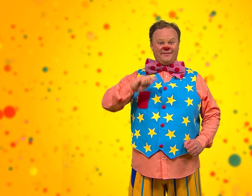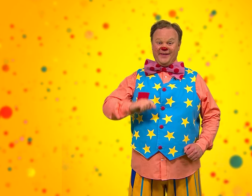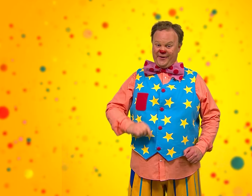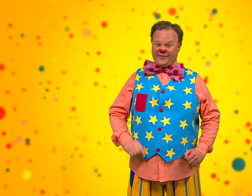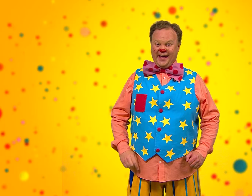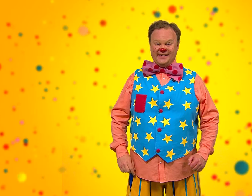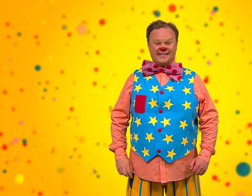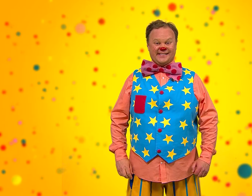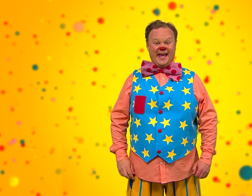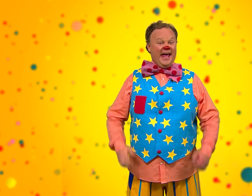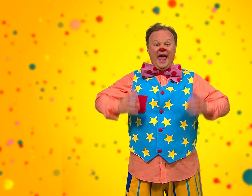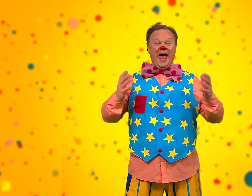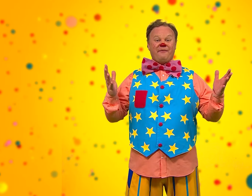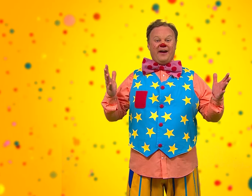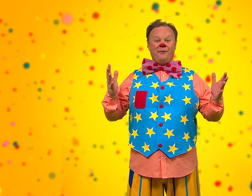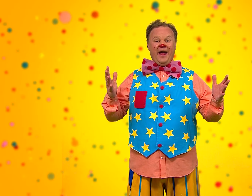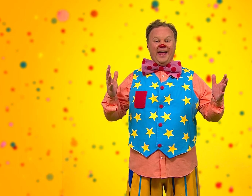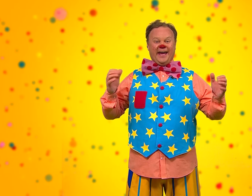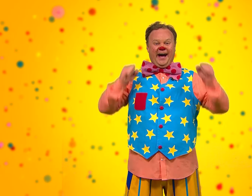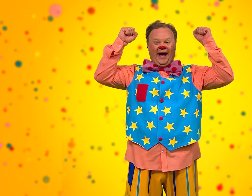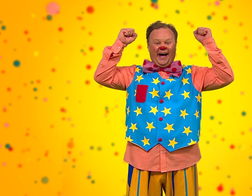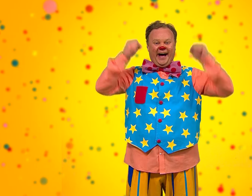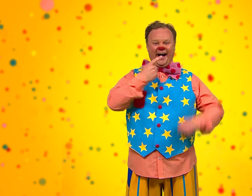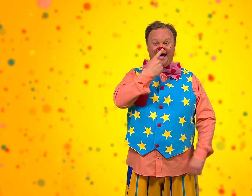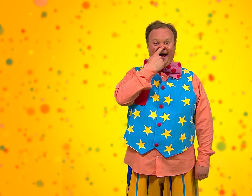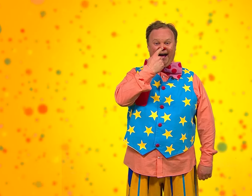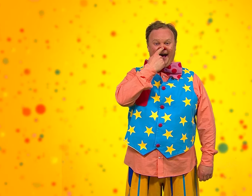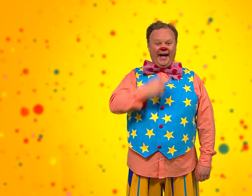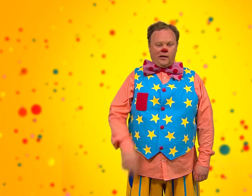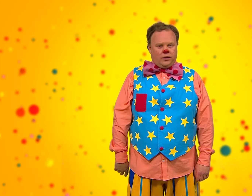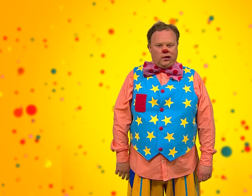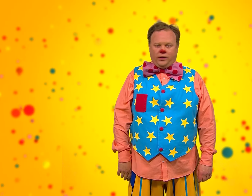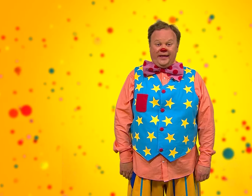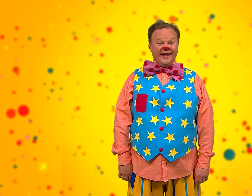new things to see every week!